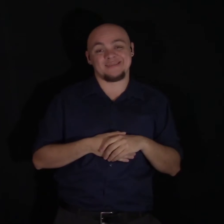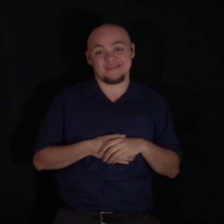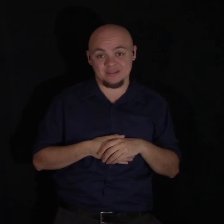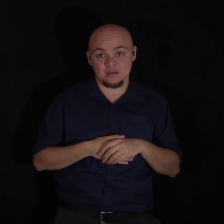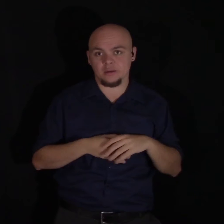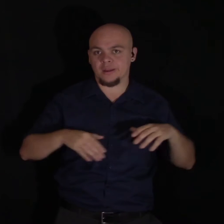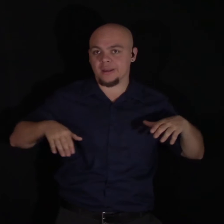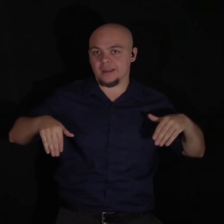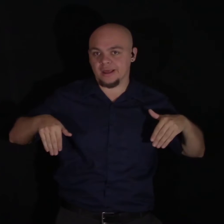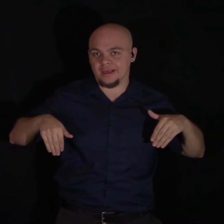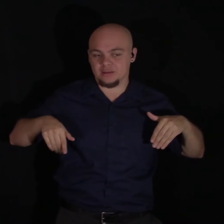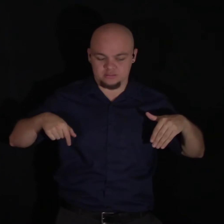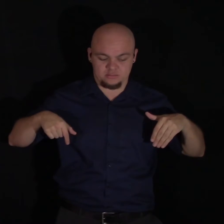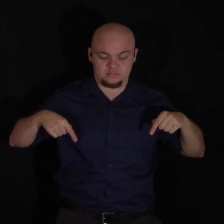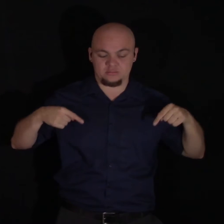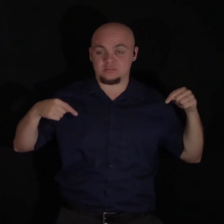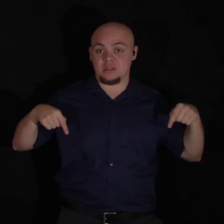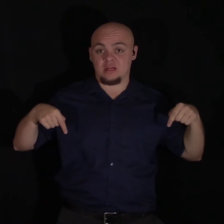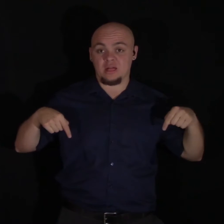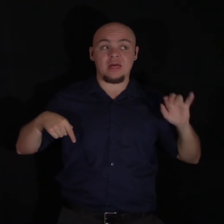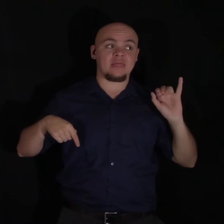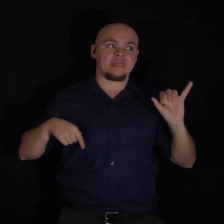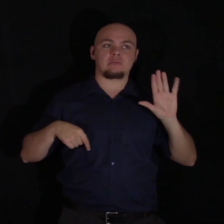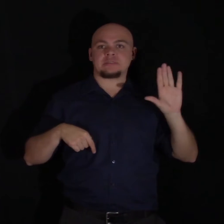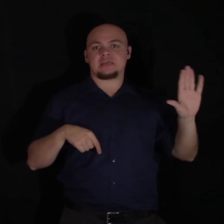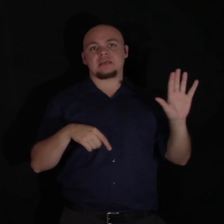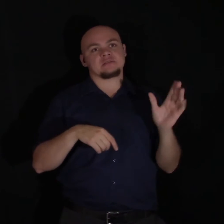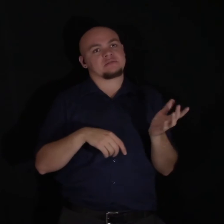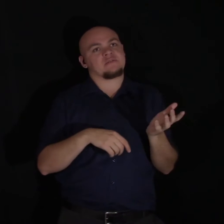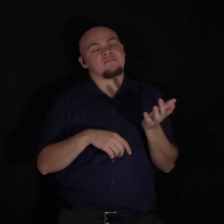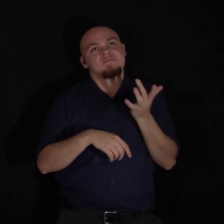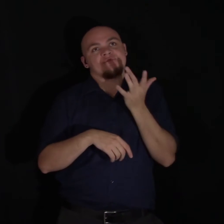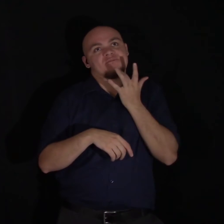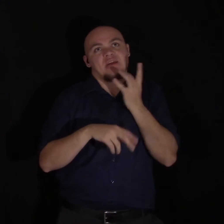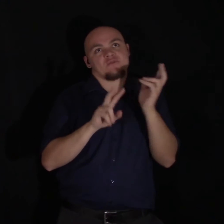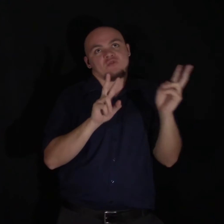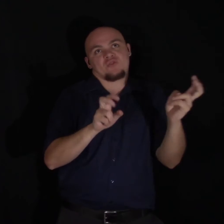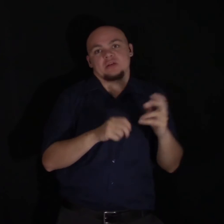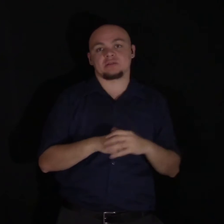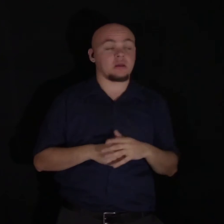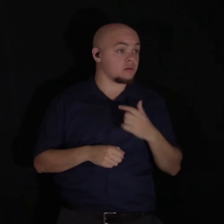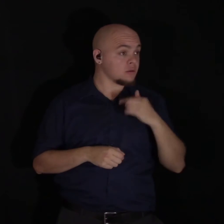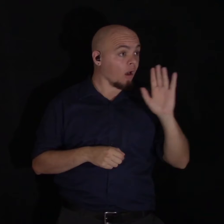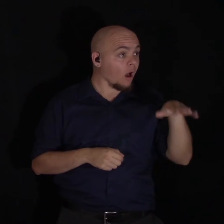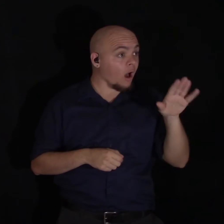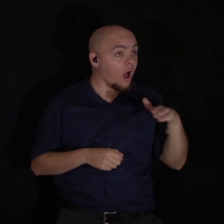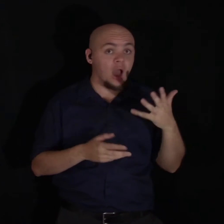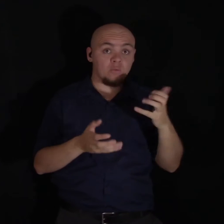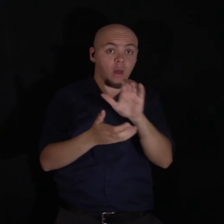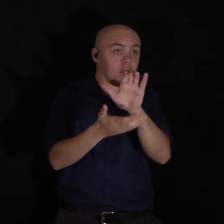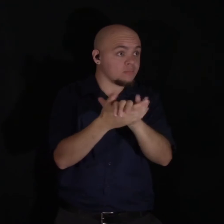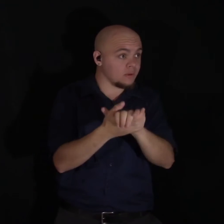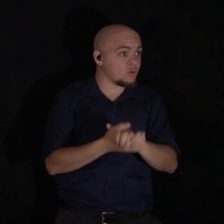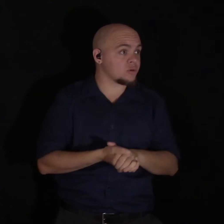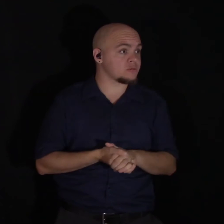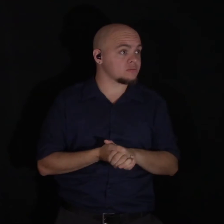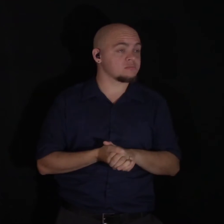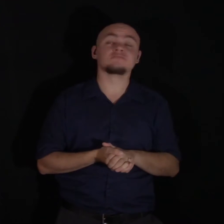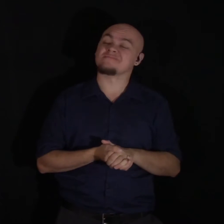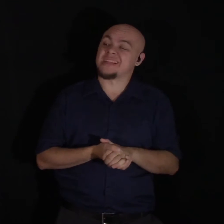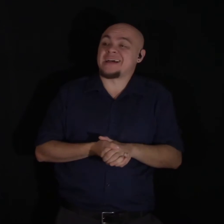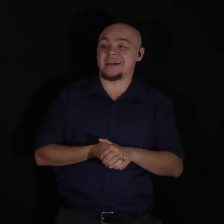Not yet. That was Hector's favorite catchphrase. I would say, I want to get married. He'd